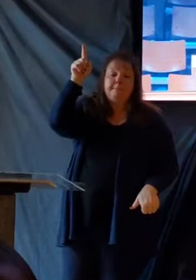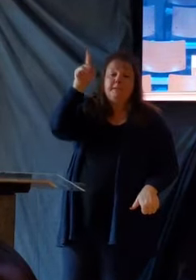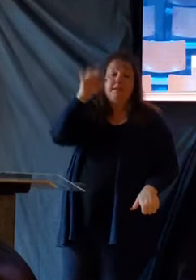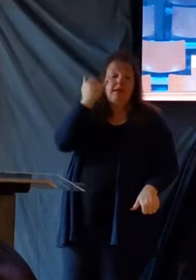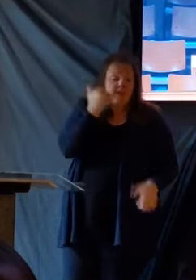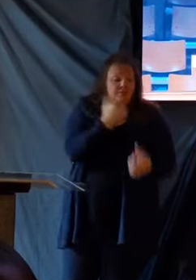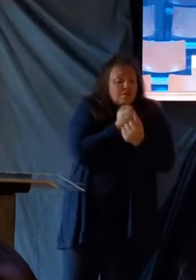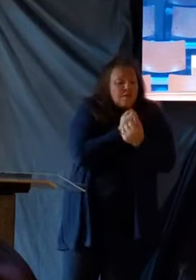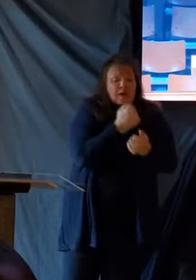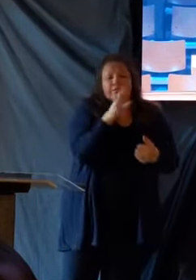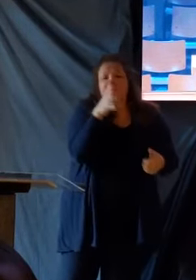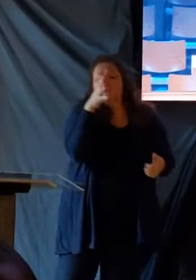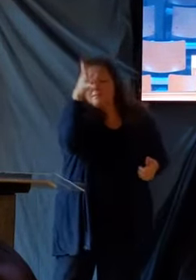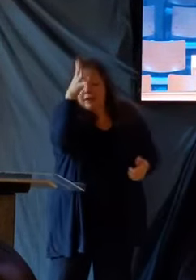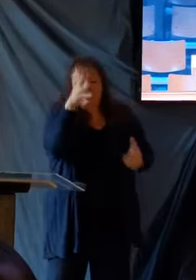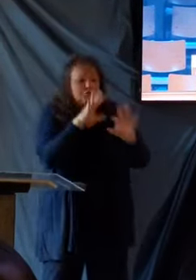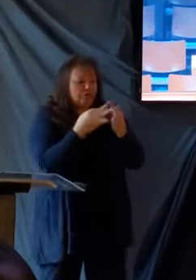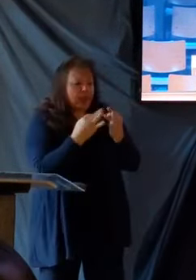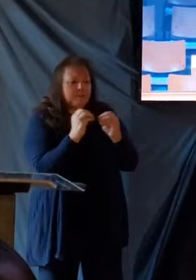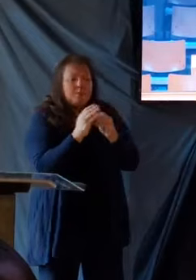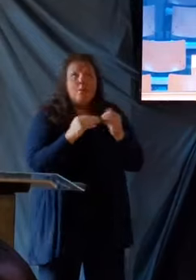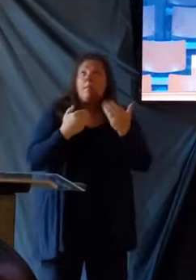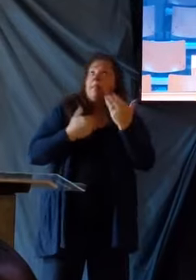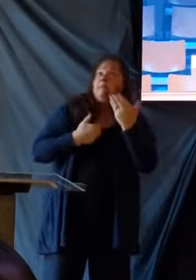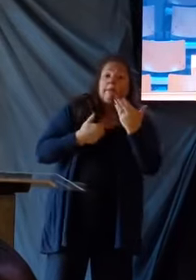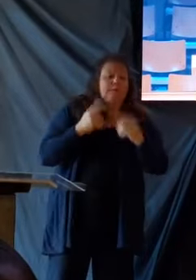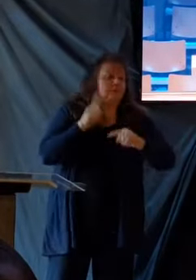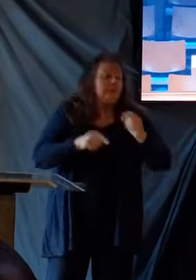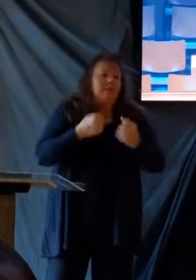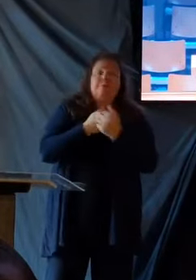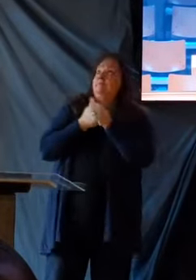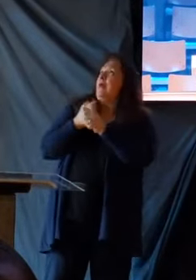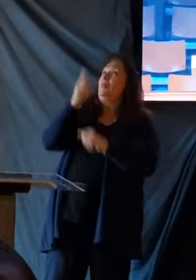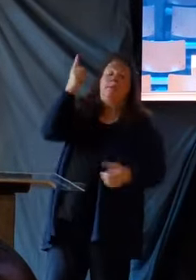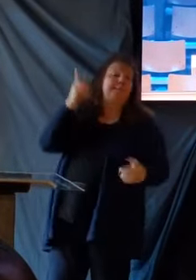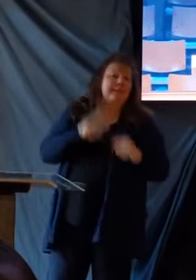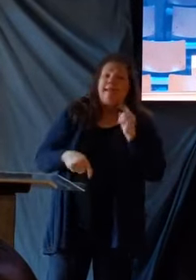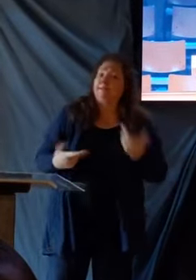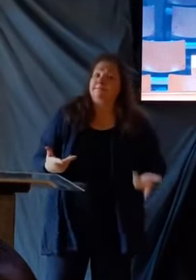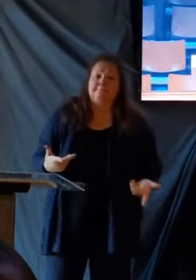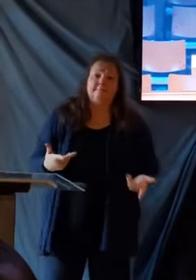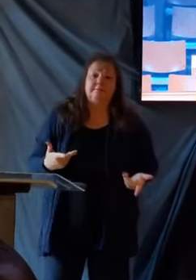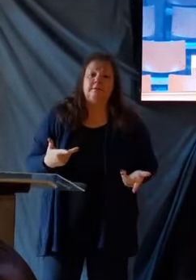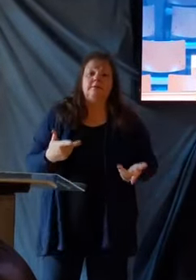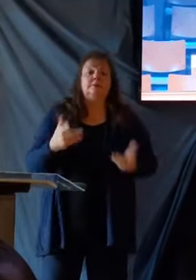if you love father and mother more than me. So Christ and the truth